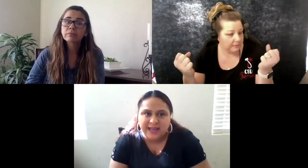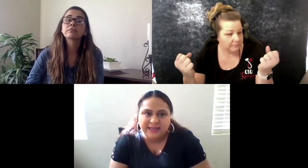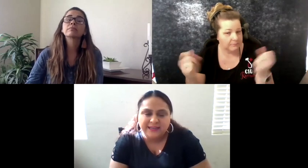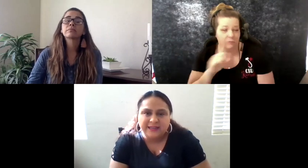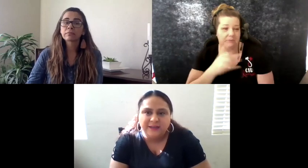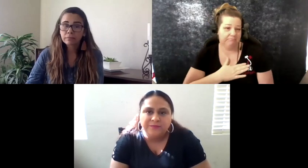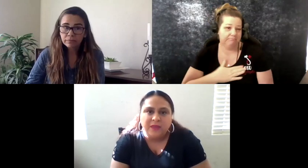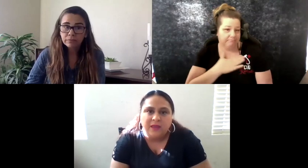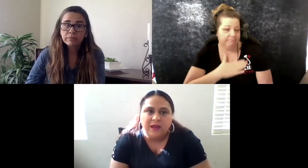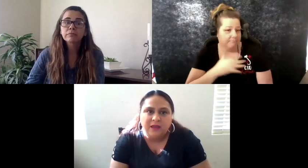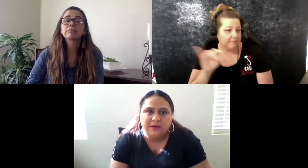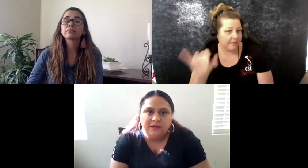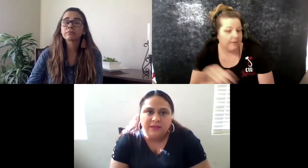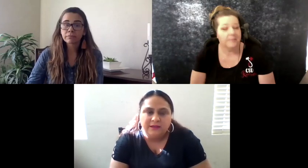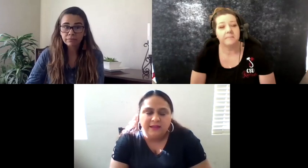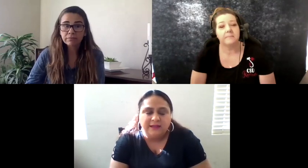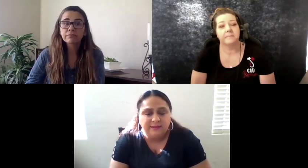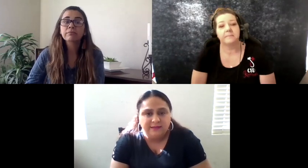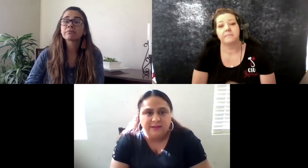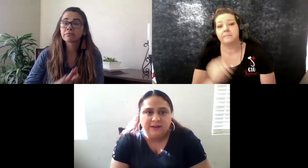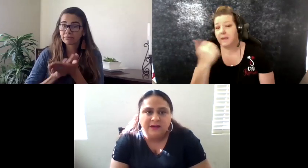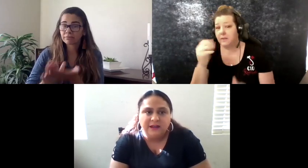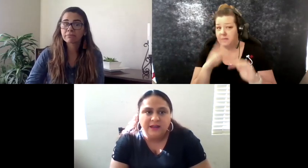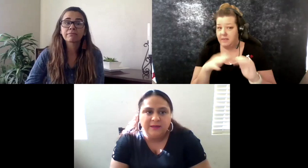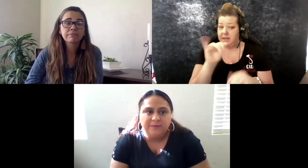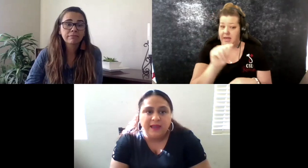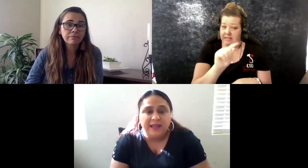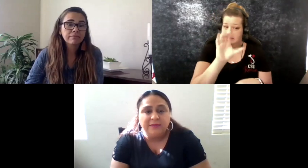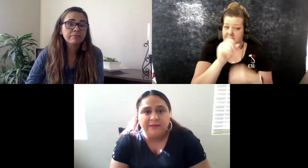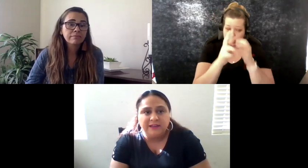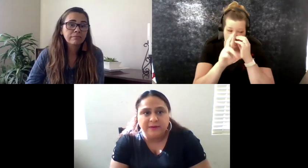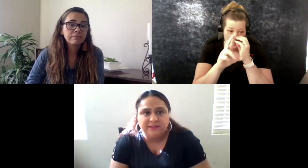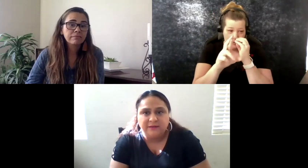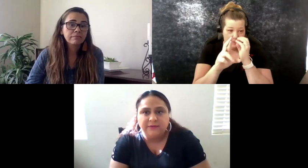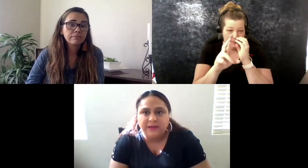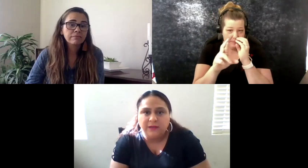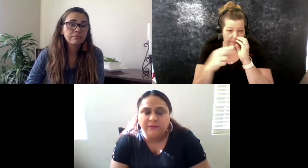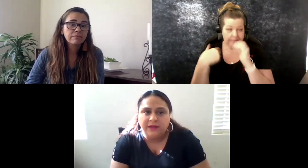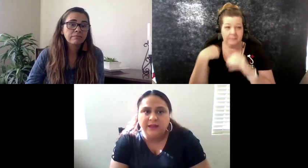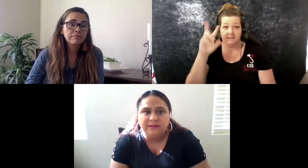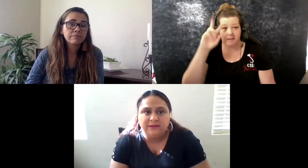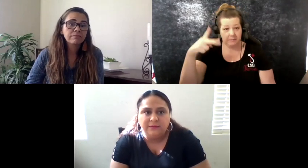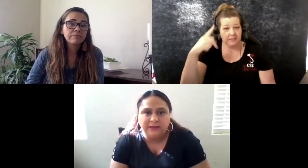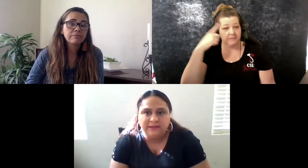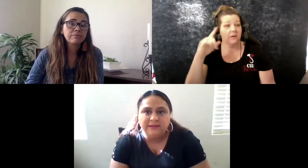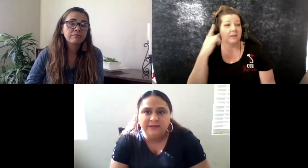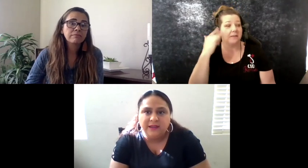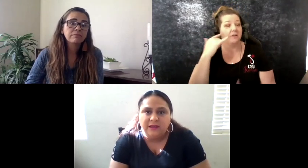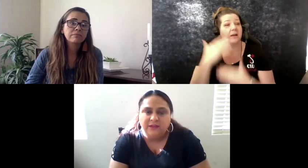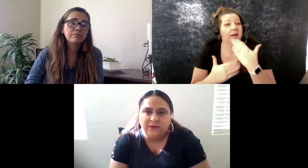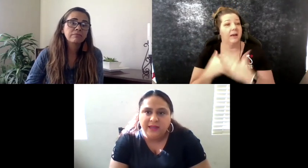enjoys that. Other than at CSDR, I am the vice president for California Hymns and